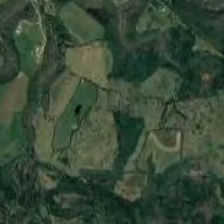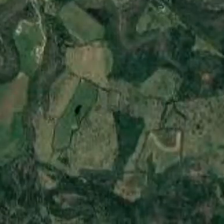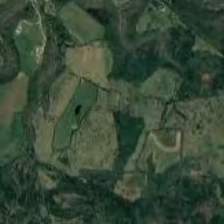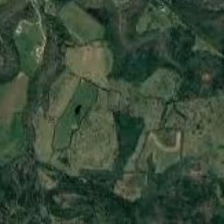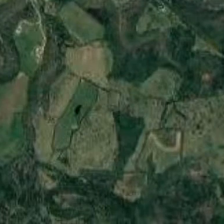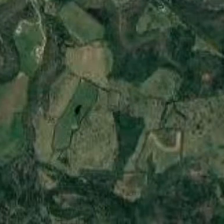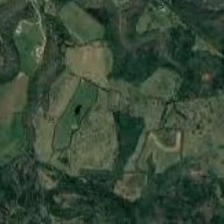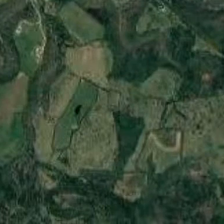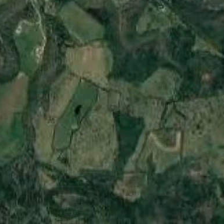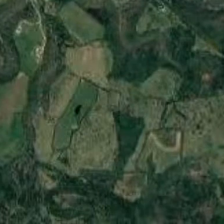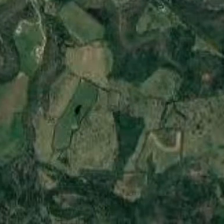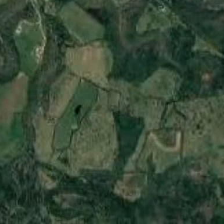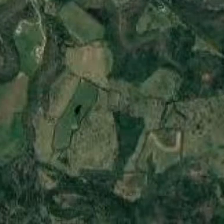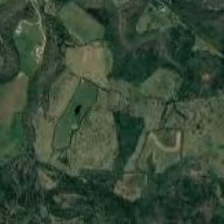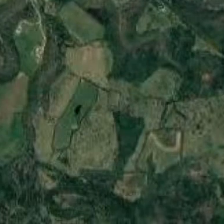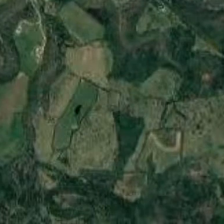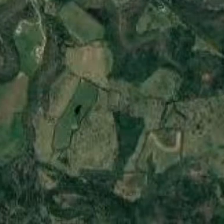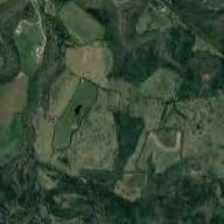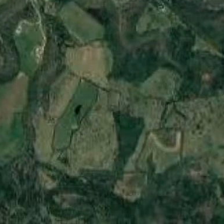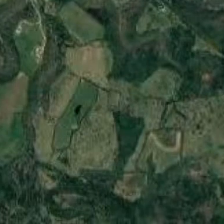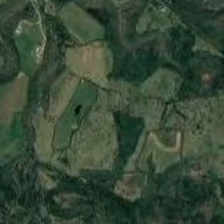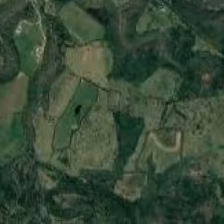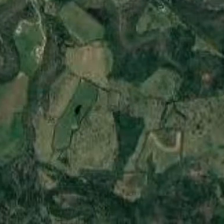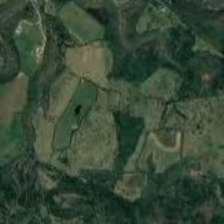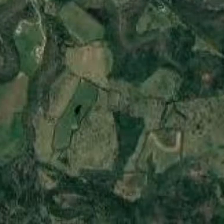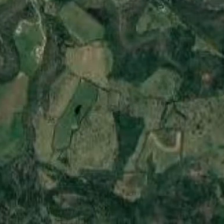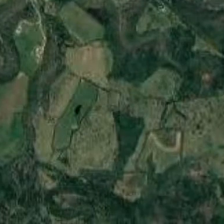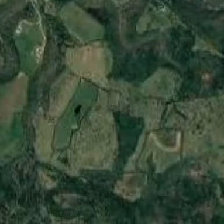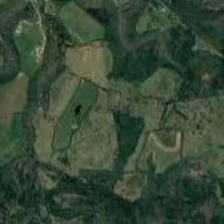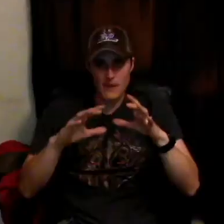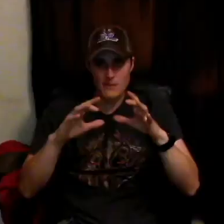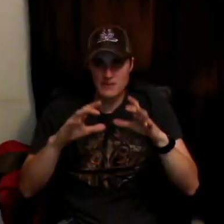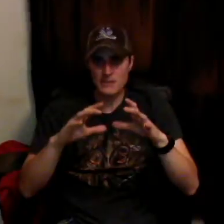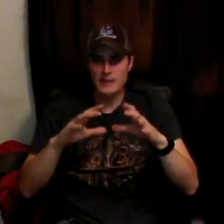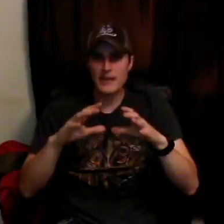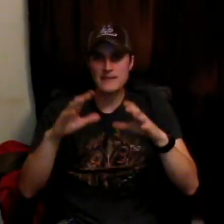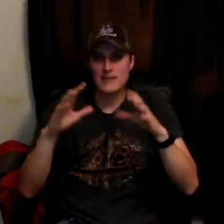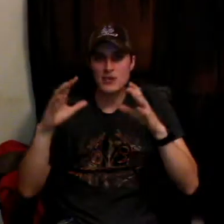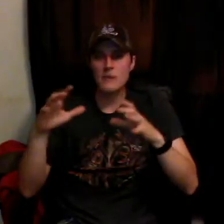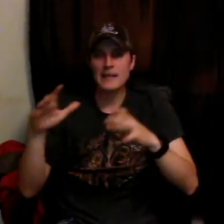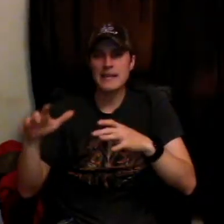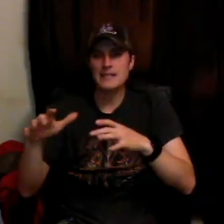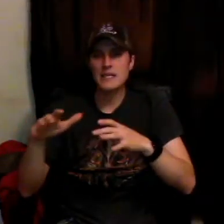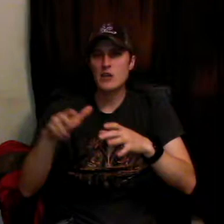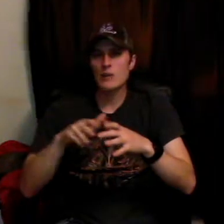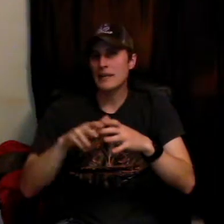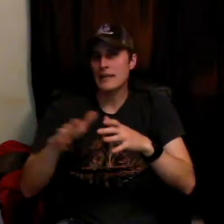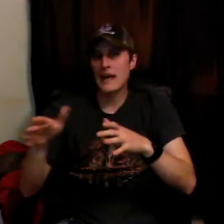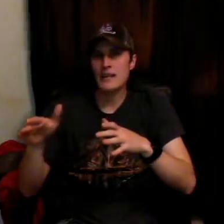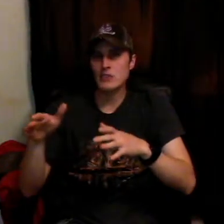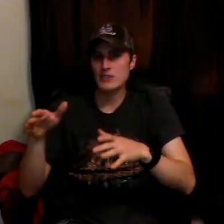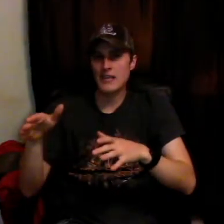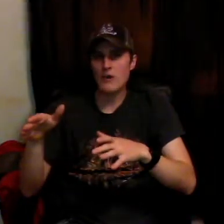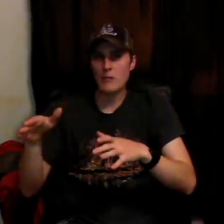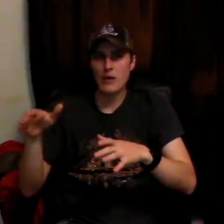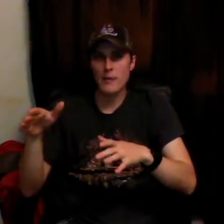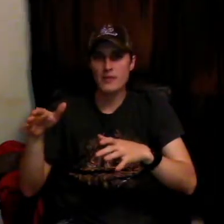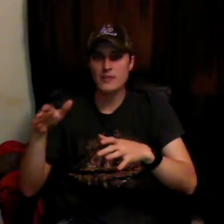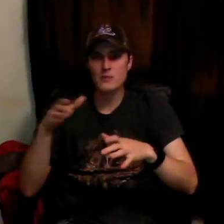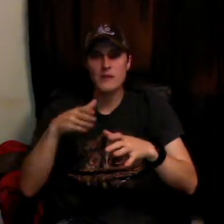hunt. Okay? So you can see on aerial maps some things that you might not see going in and actually scouting the property, because whenever